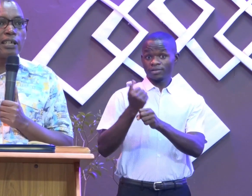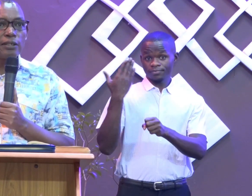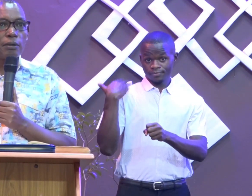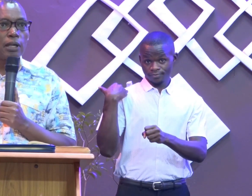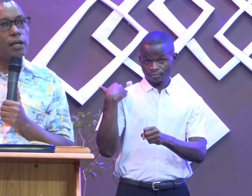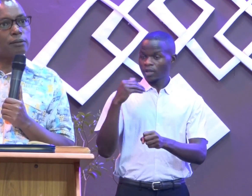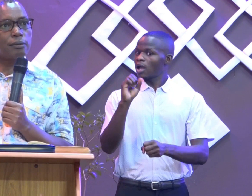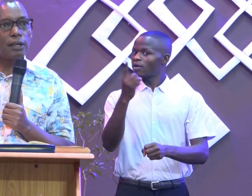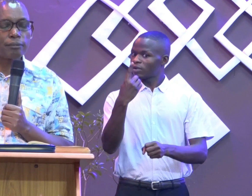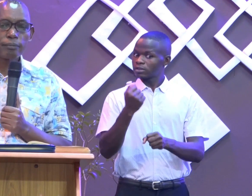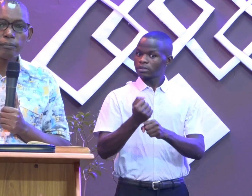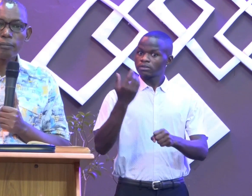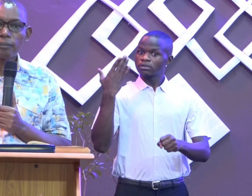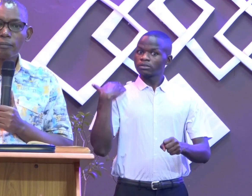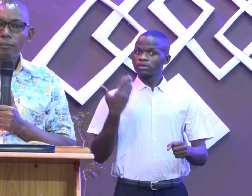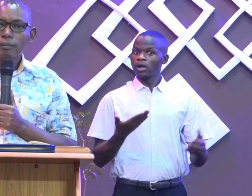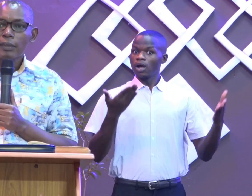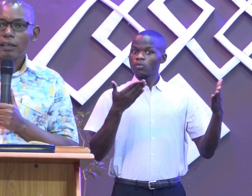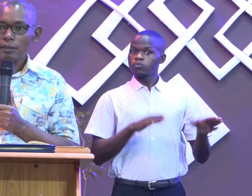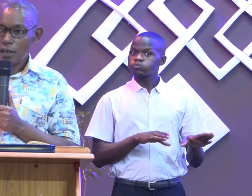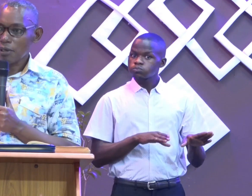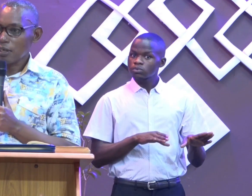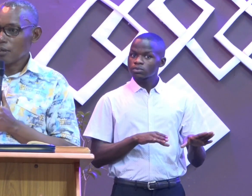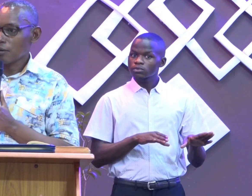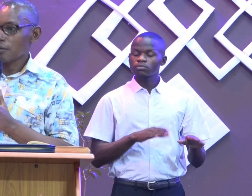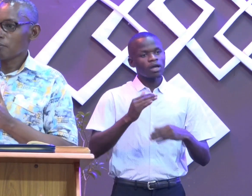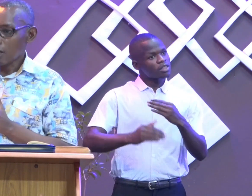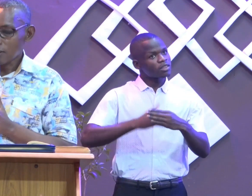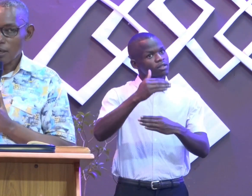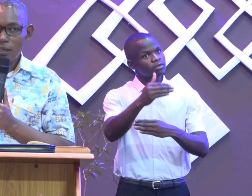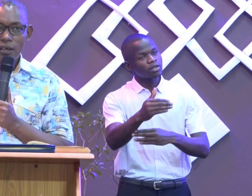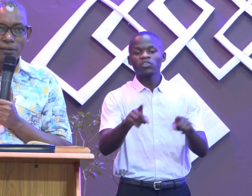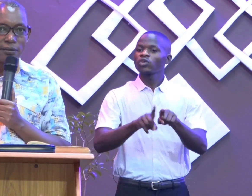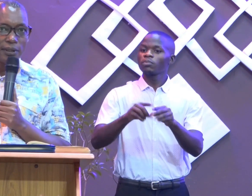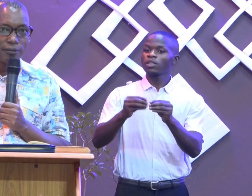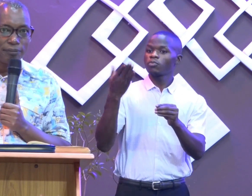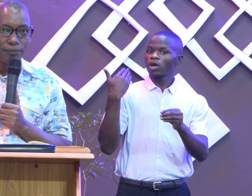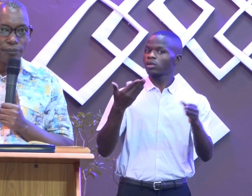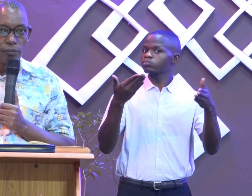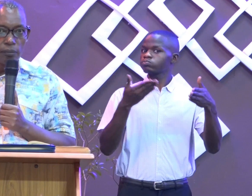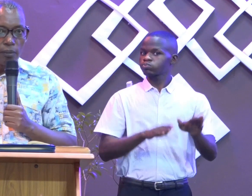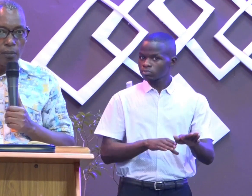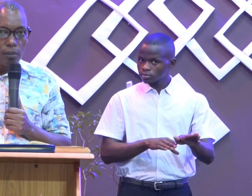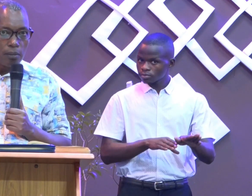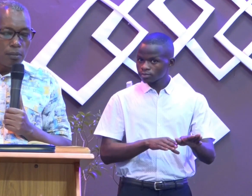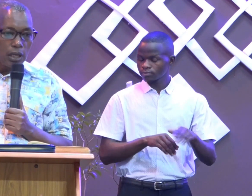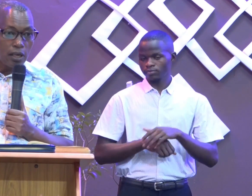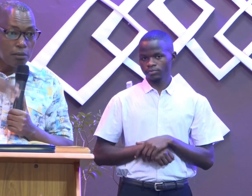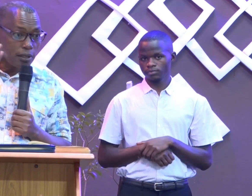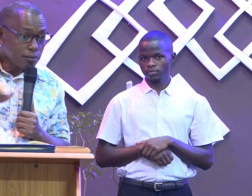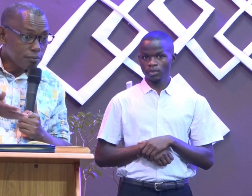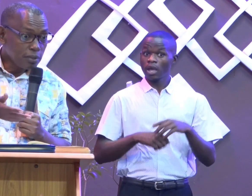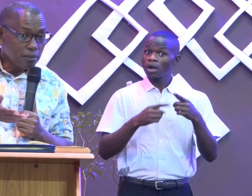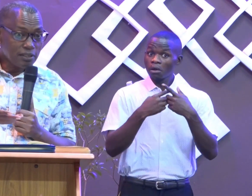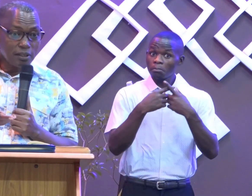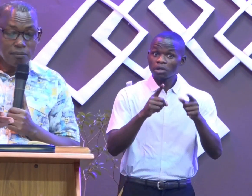sister. Sister yasoka nakutuka. So the sister then first died. Sawe yaddako brother naye nakutuka. In the next hour the brother also died. Nenga